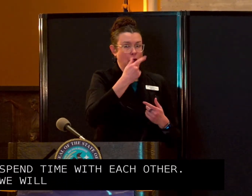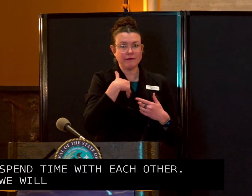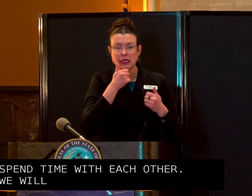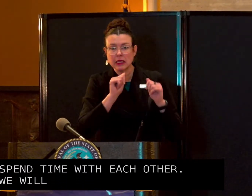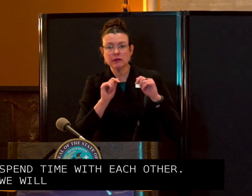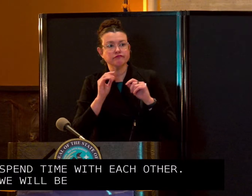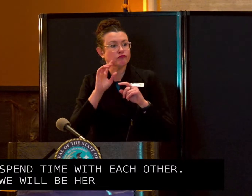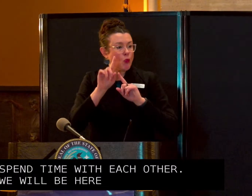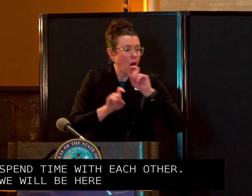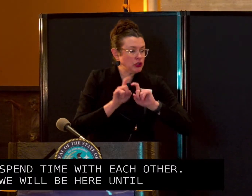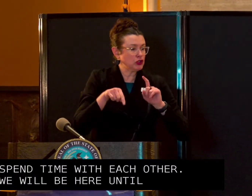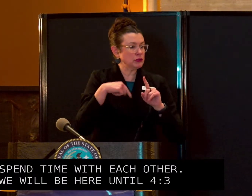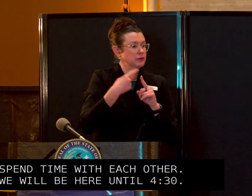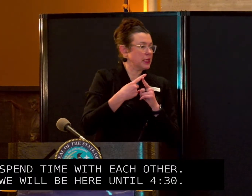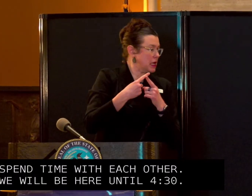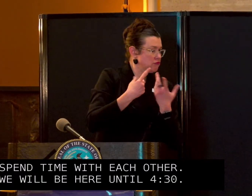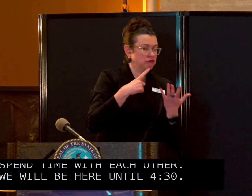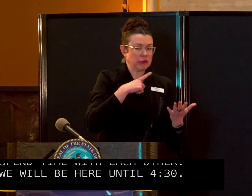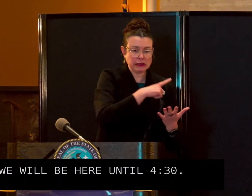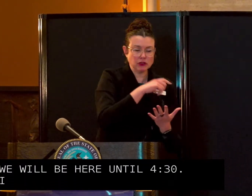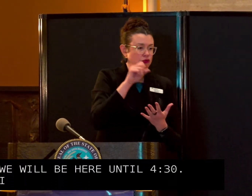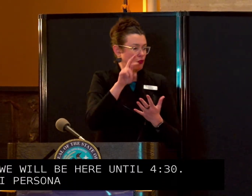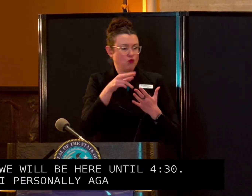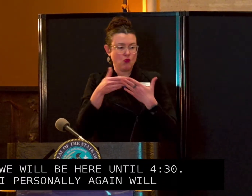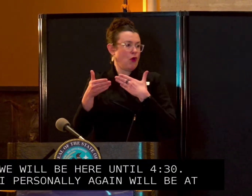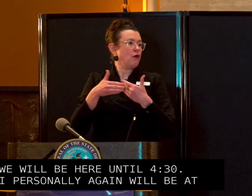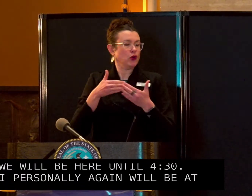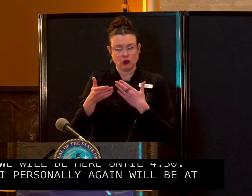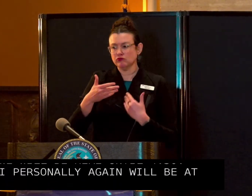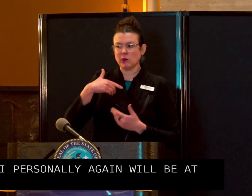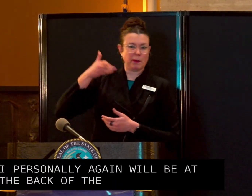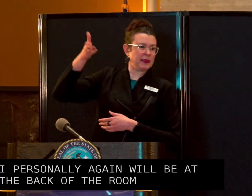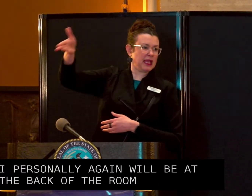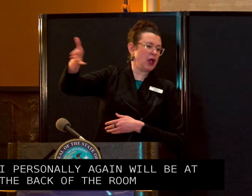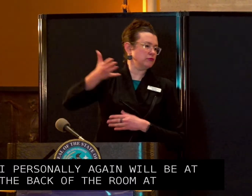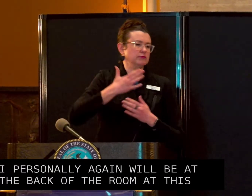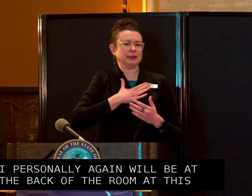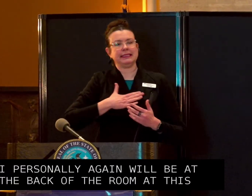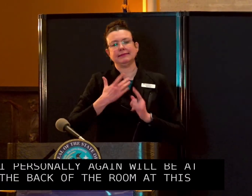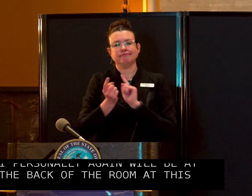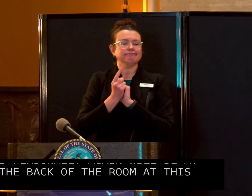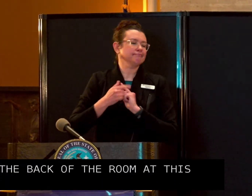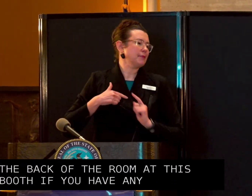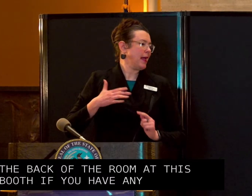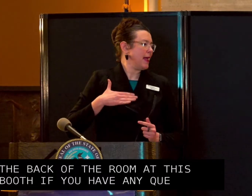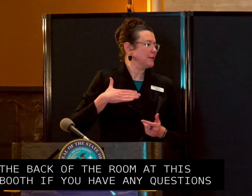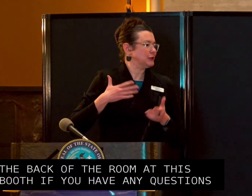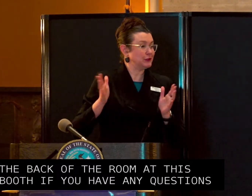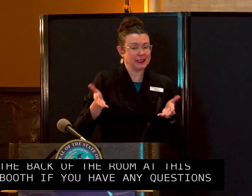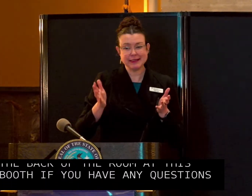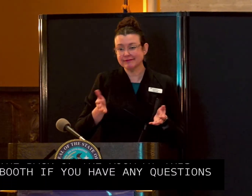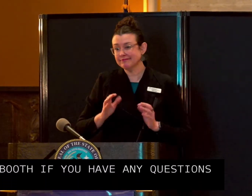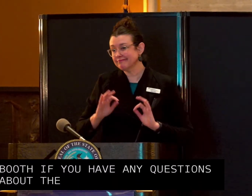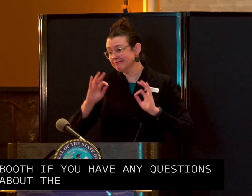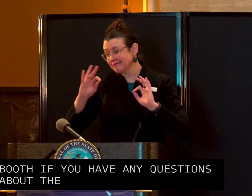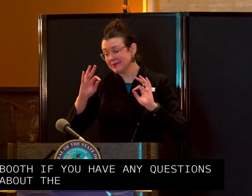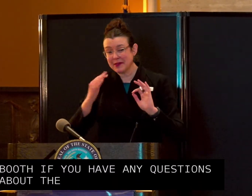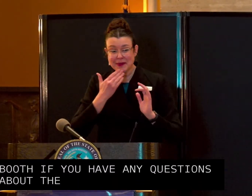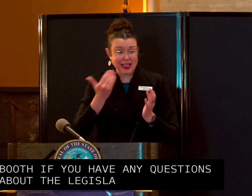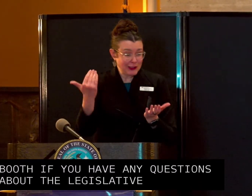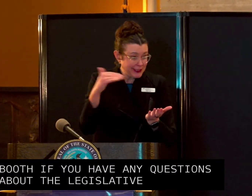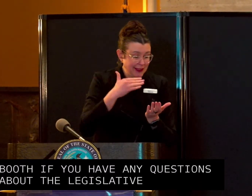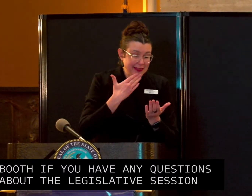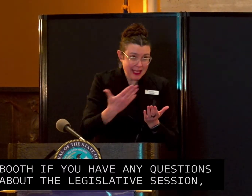4:30. I personally, again, will be at the back of the room at this booth if you have any questions about the legislative session,